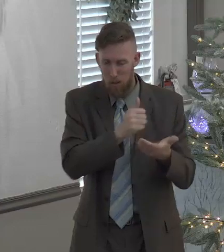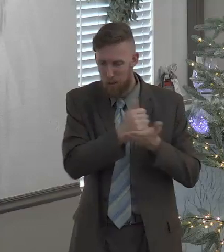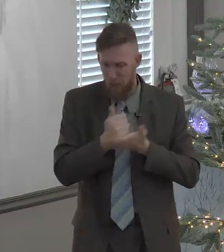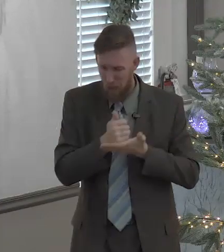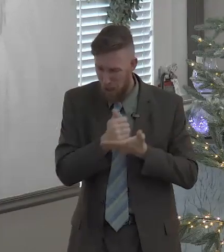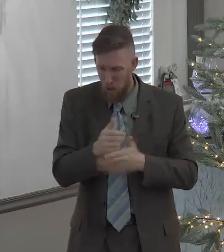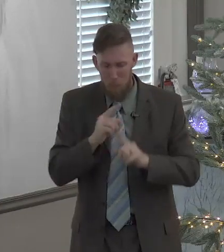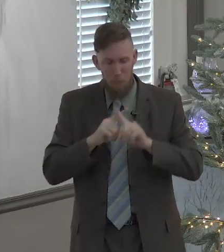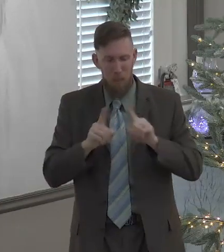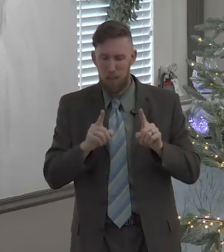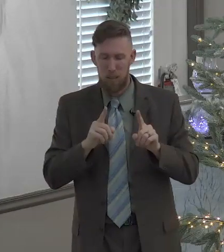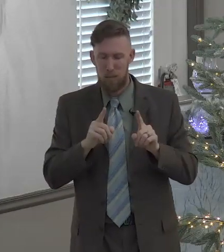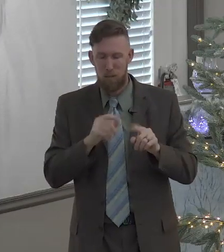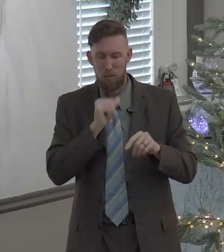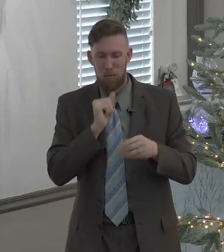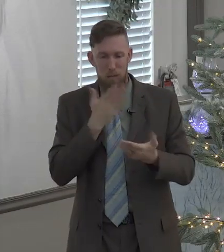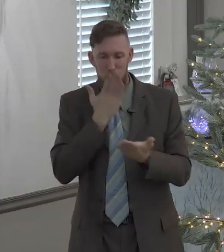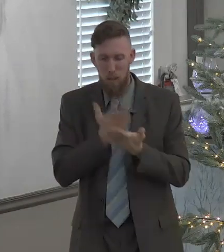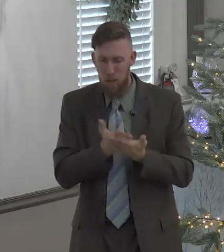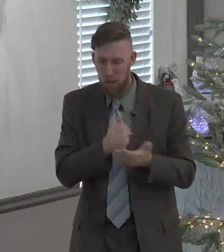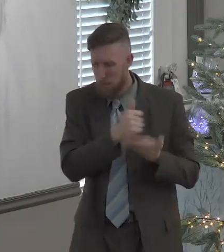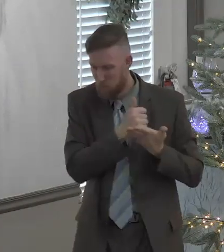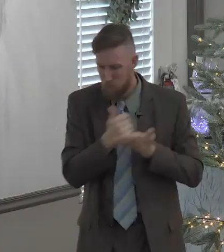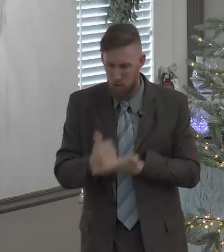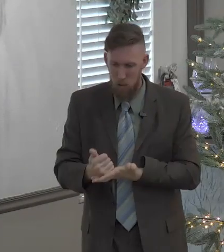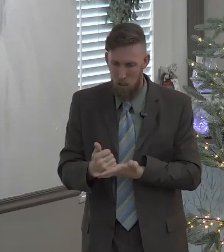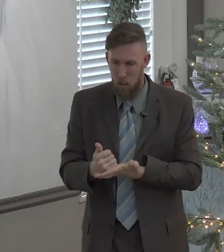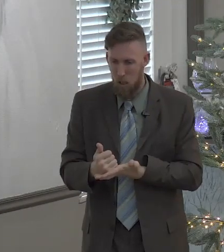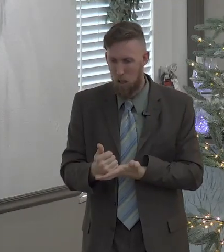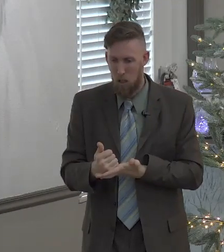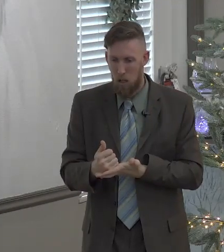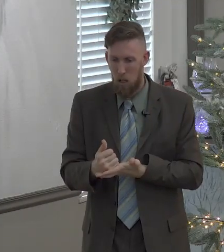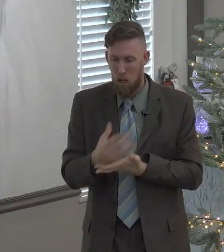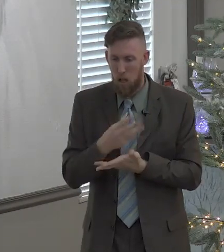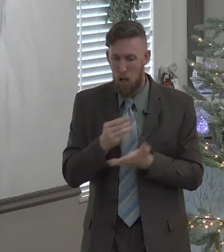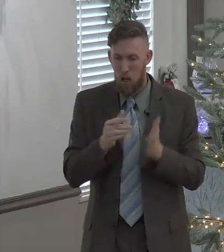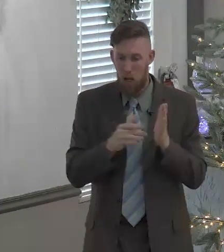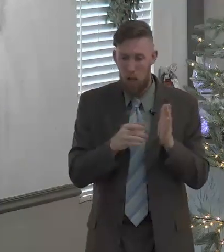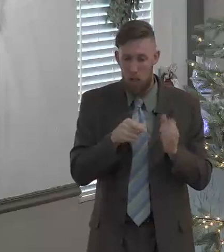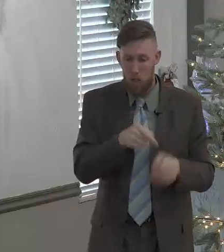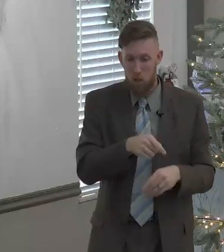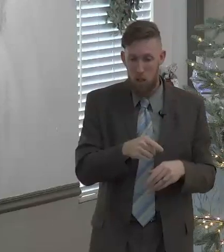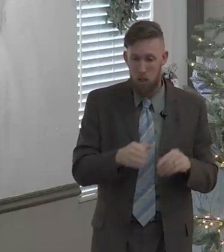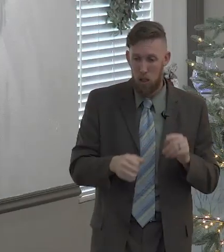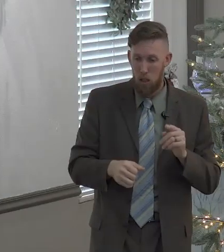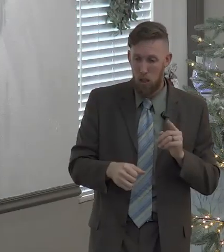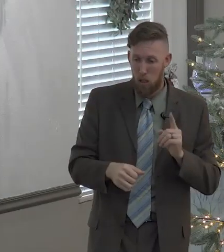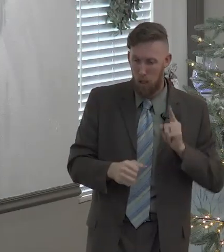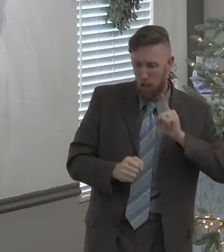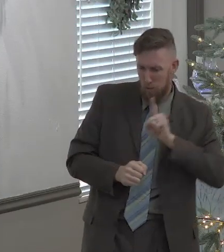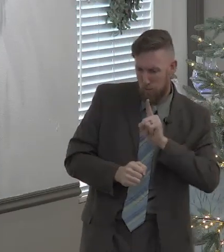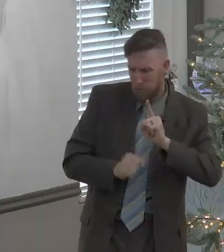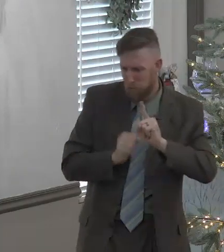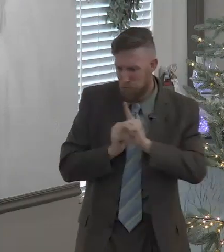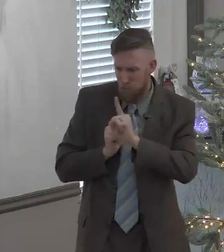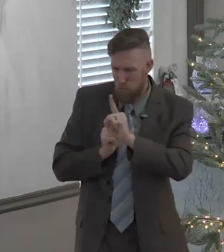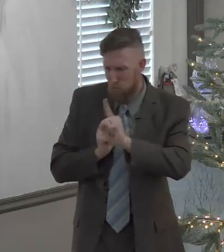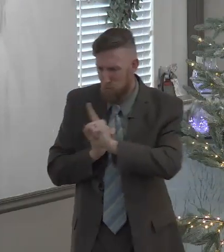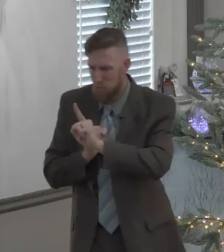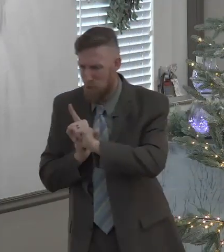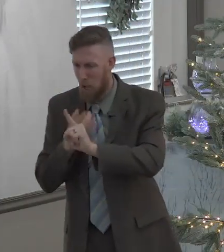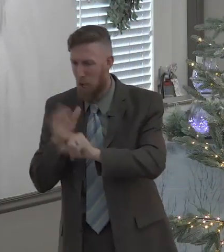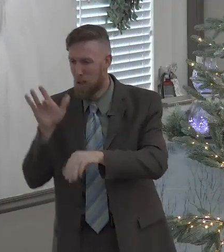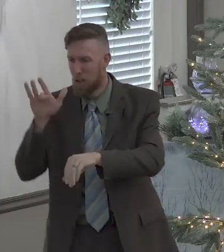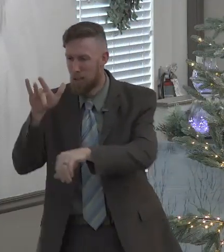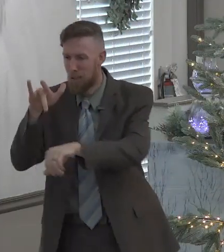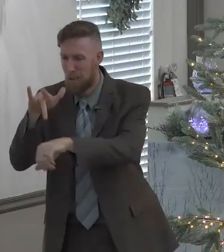that she had, and was nothing bettered, but rather grew worse. When she had heard of Jesus, came in the